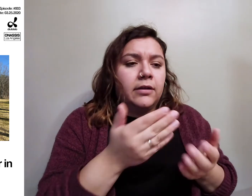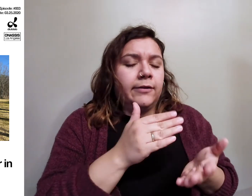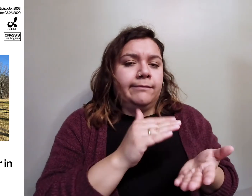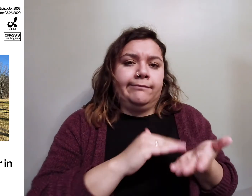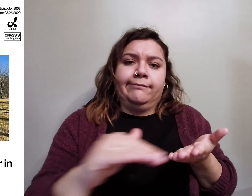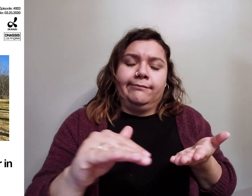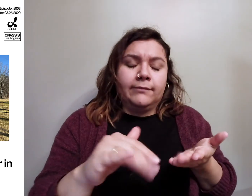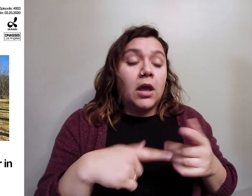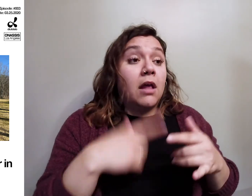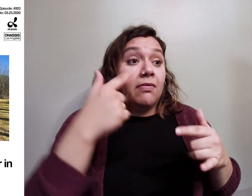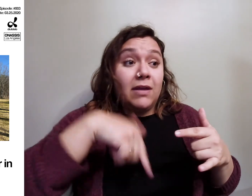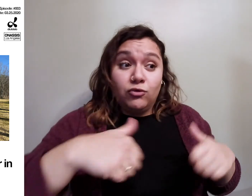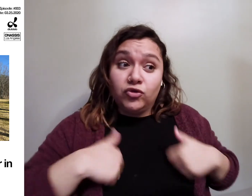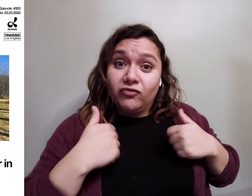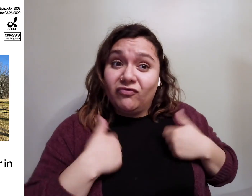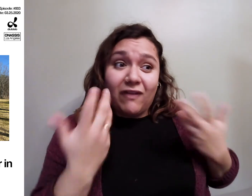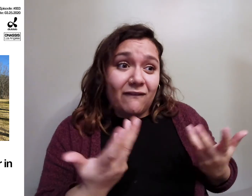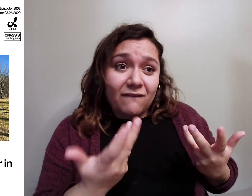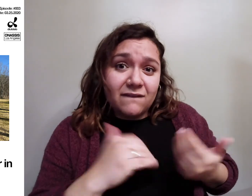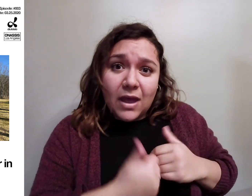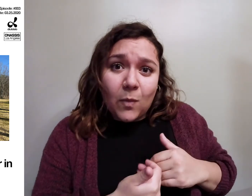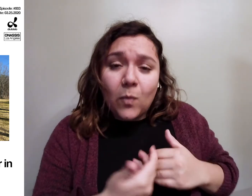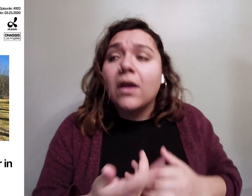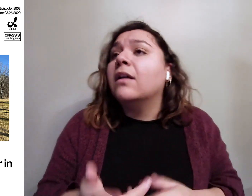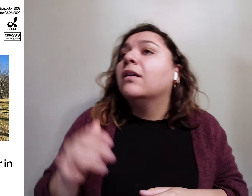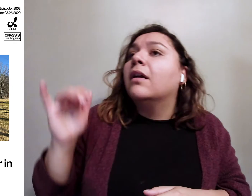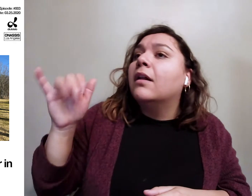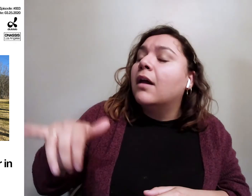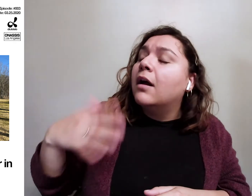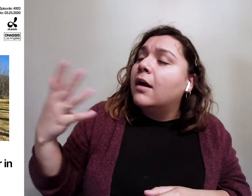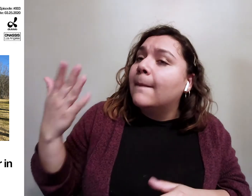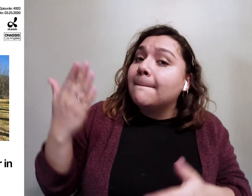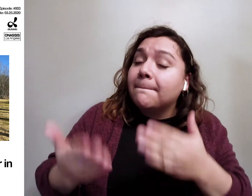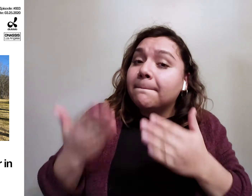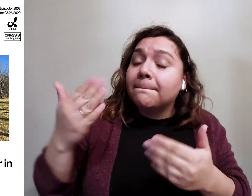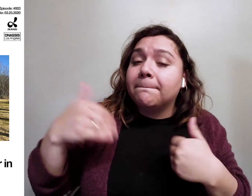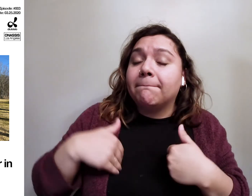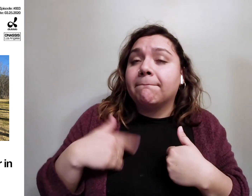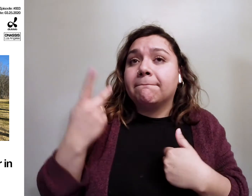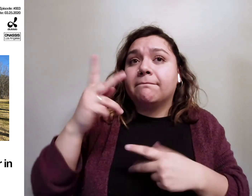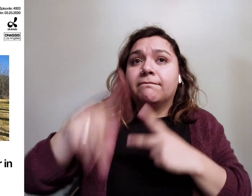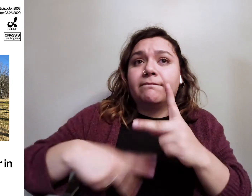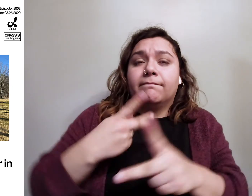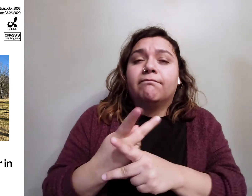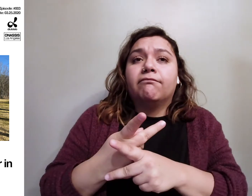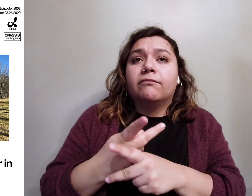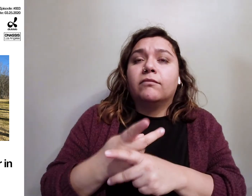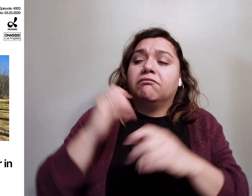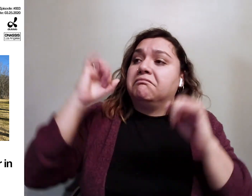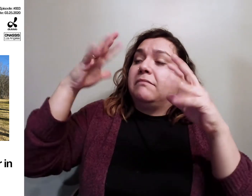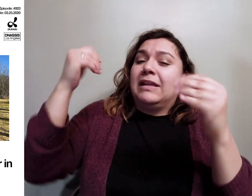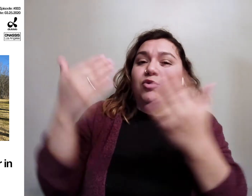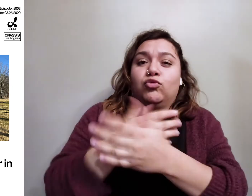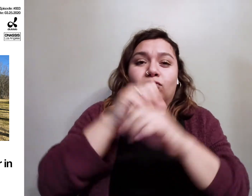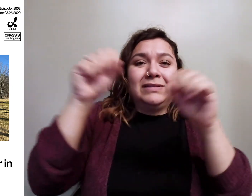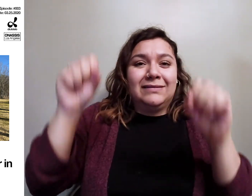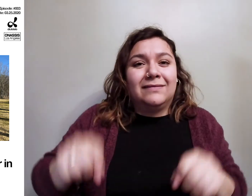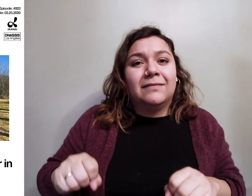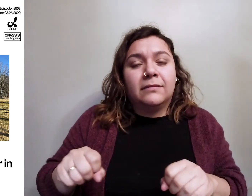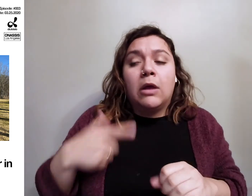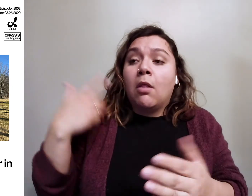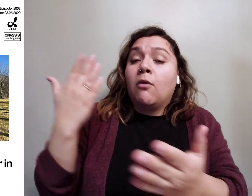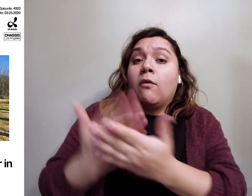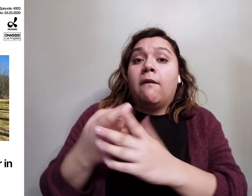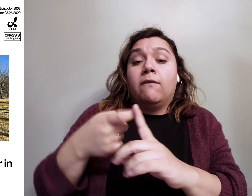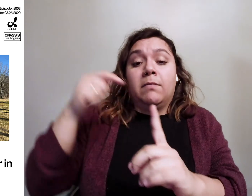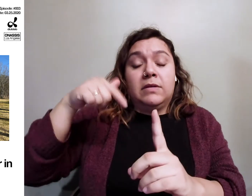and protect them financially during this time, and that you don't have to think you're going to lose everything if things